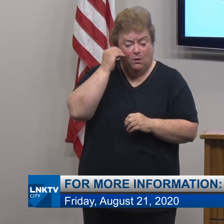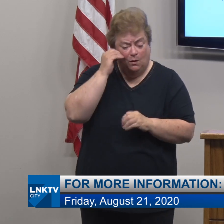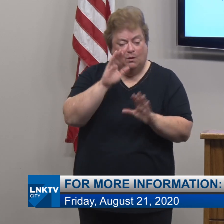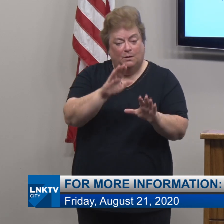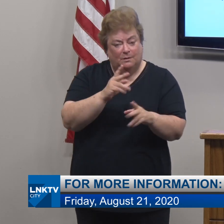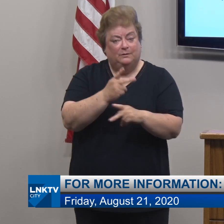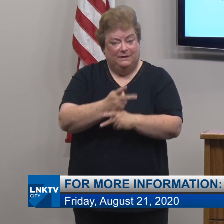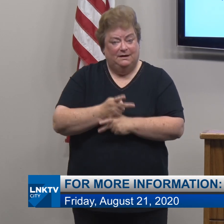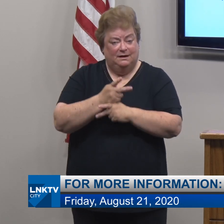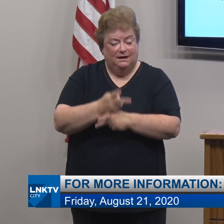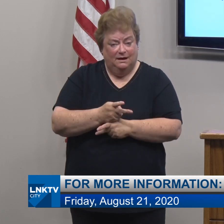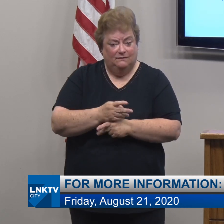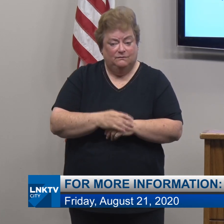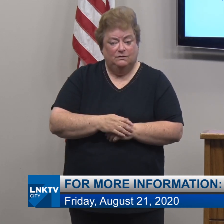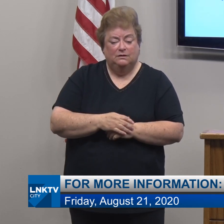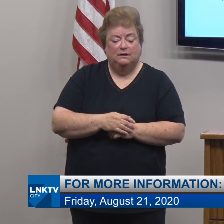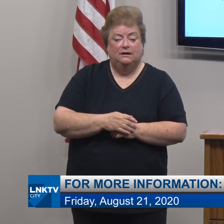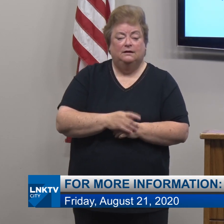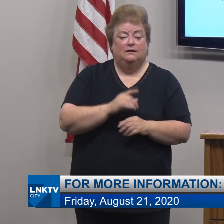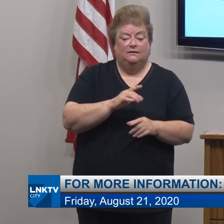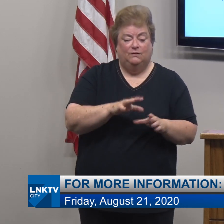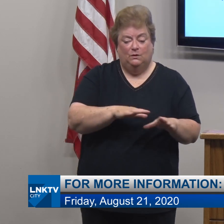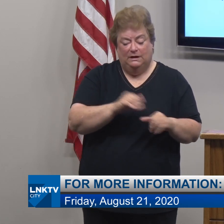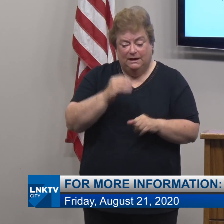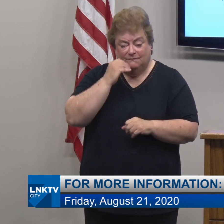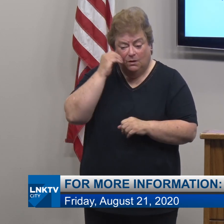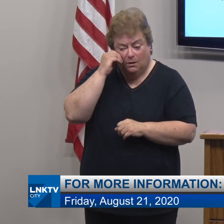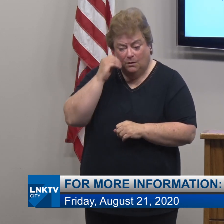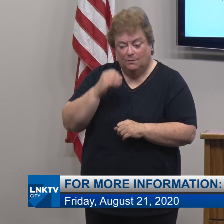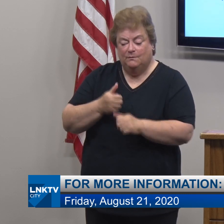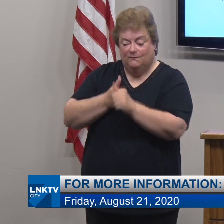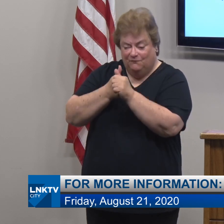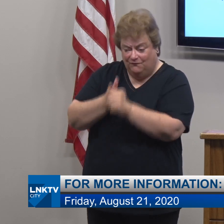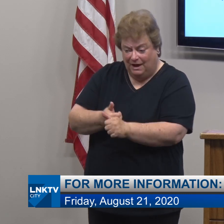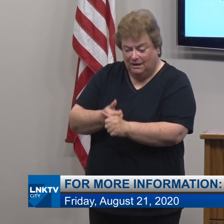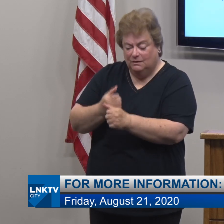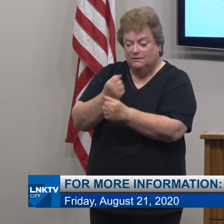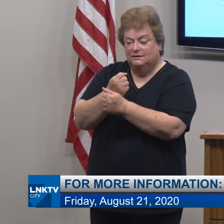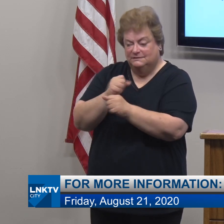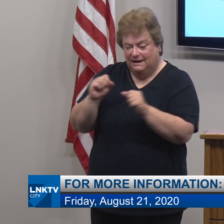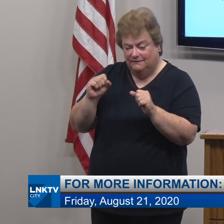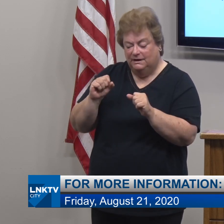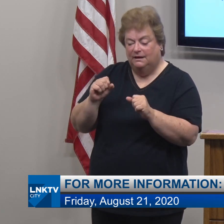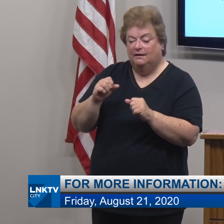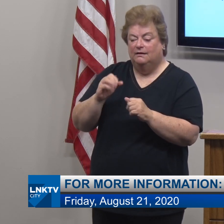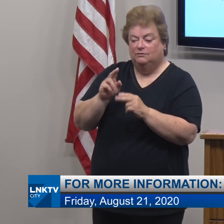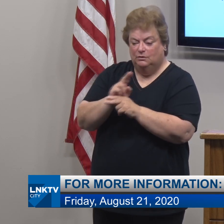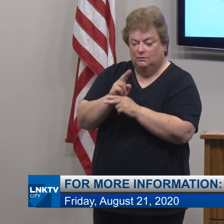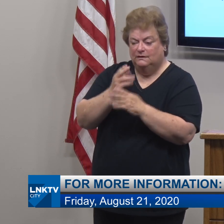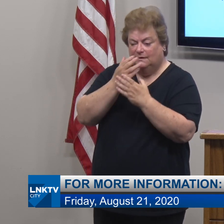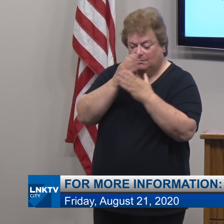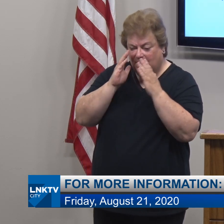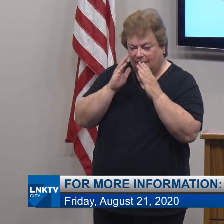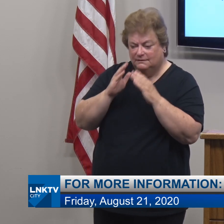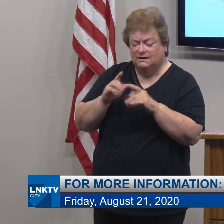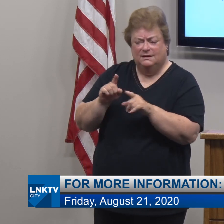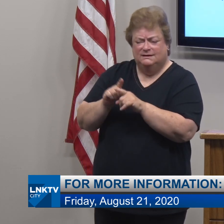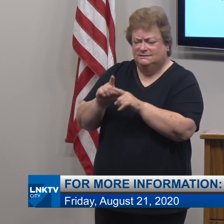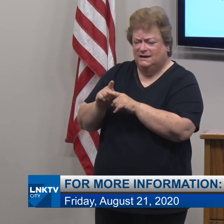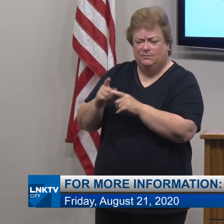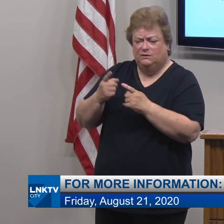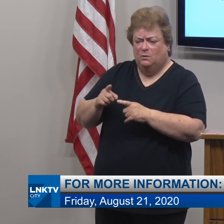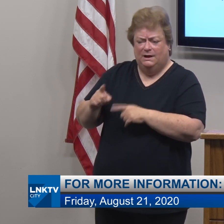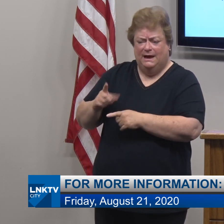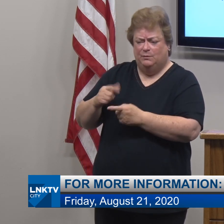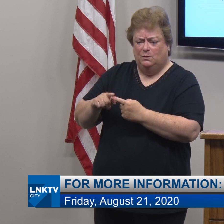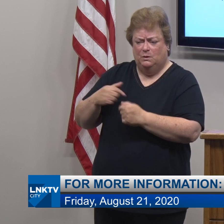able to leave the home and follow safety procedures using their masks, the similar things as in orange, but just a little